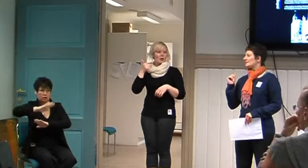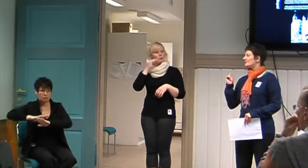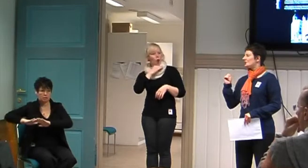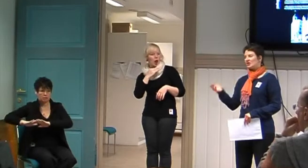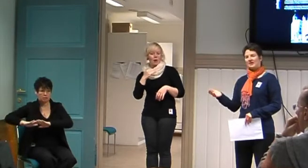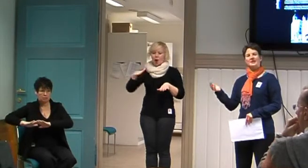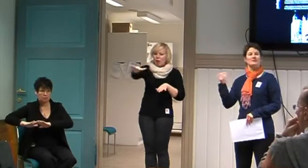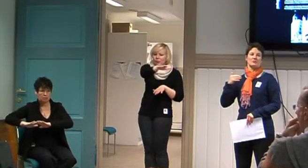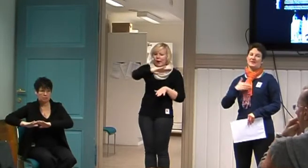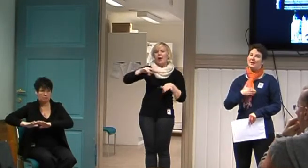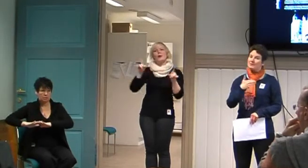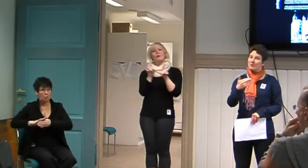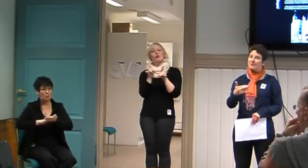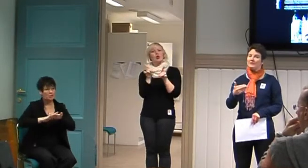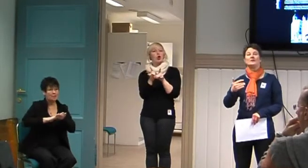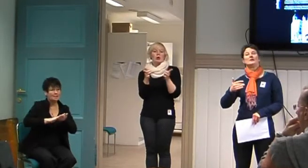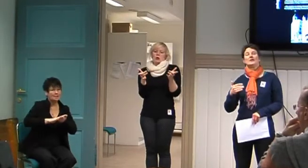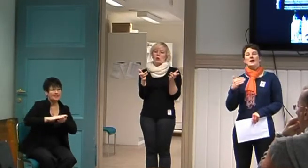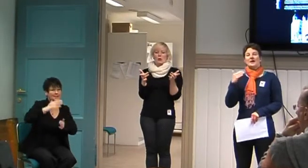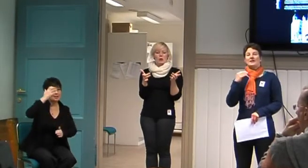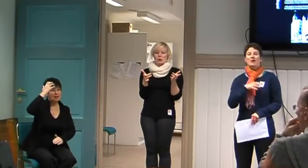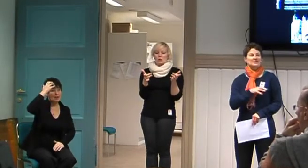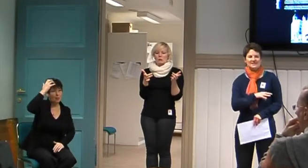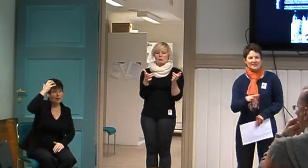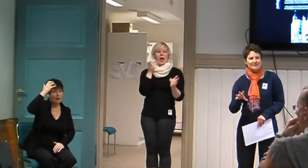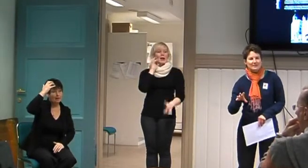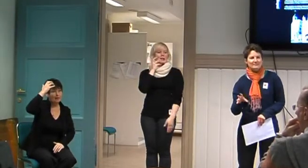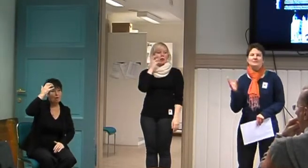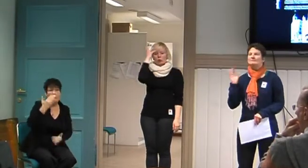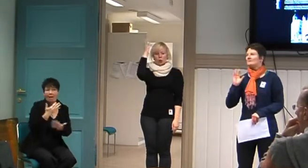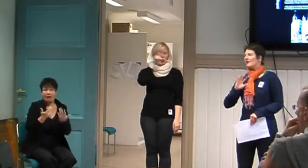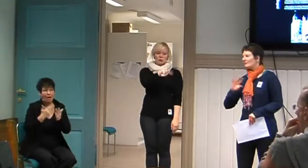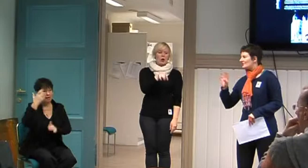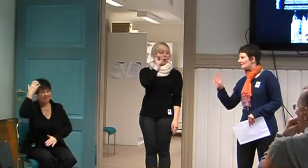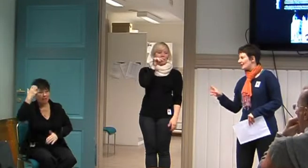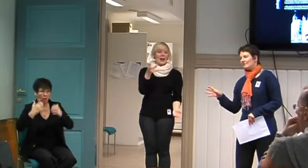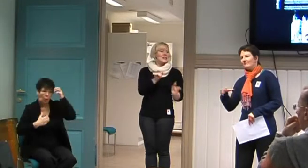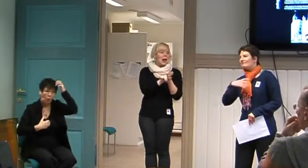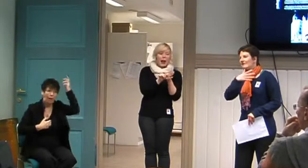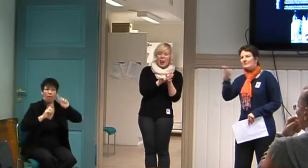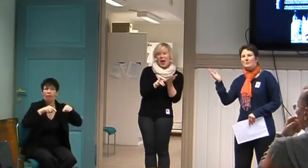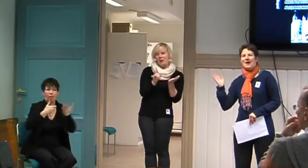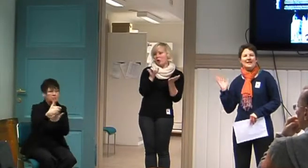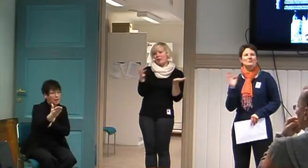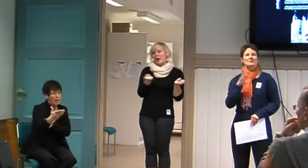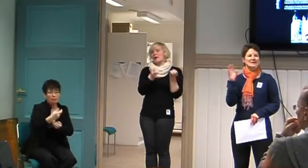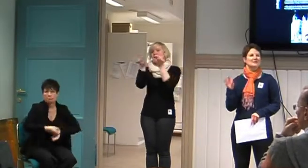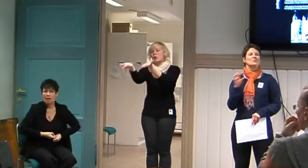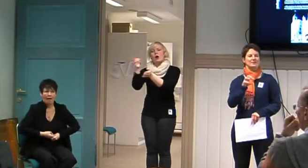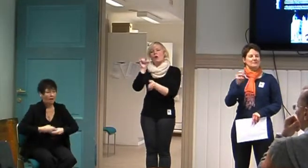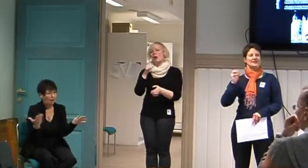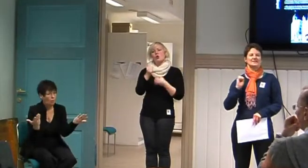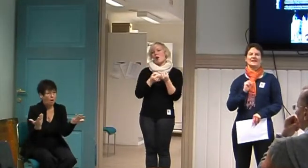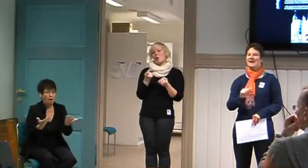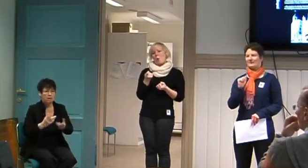means that she or any other monarch can't sell them, can't give them away or do anything